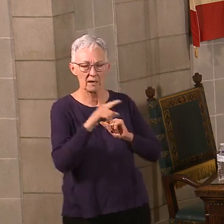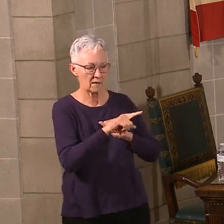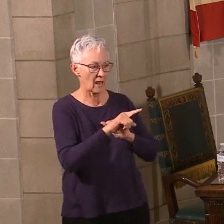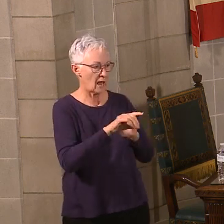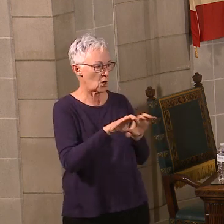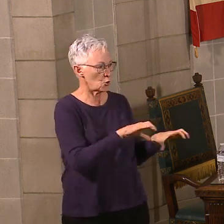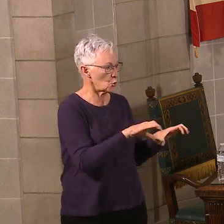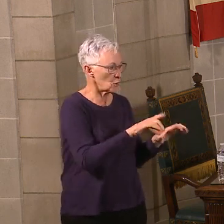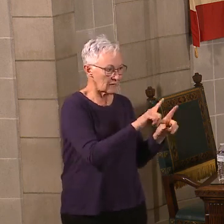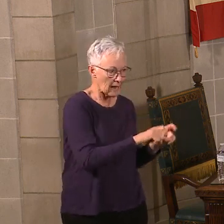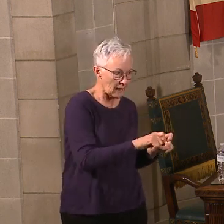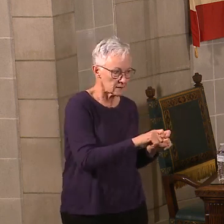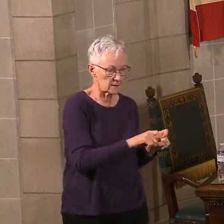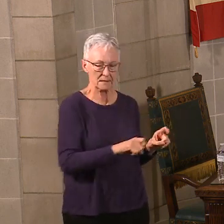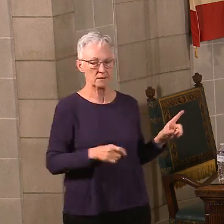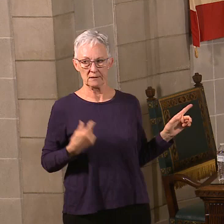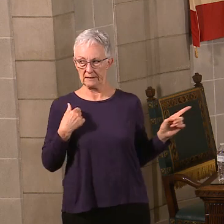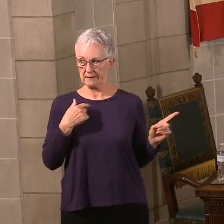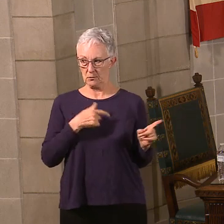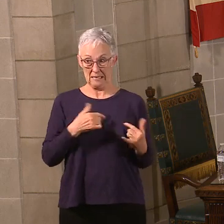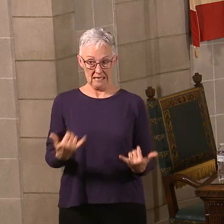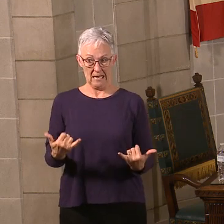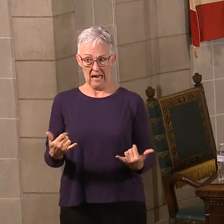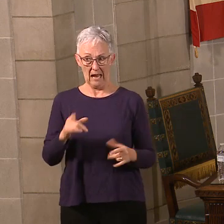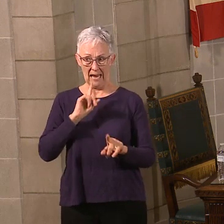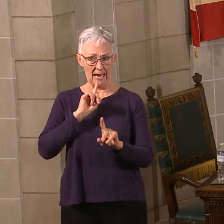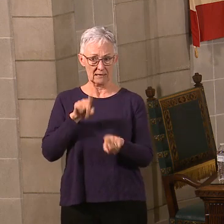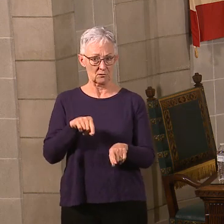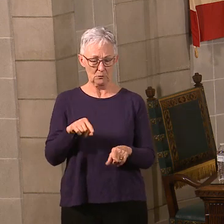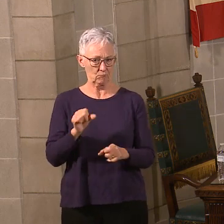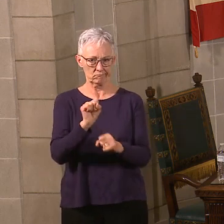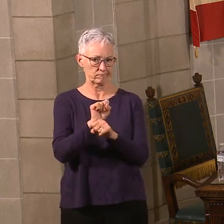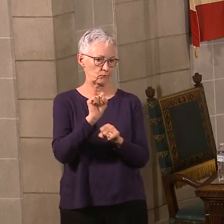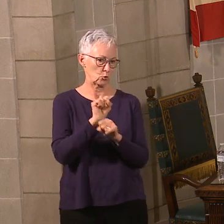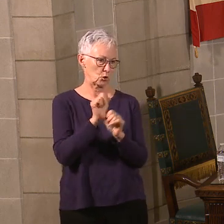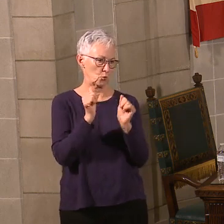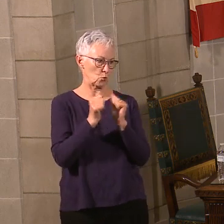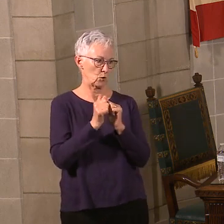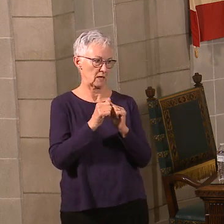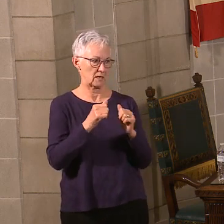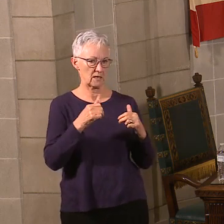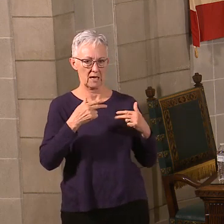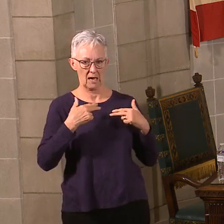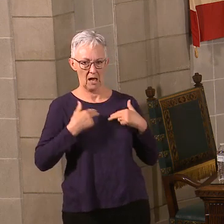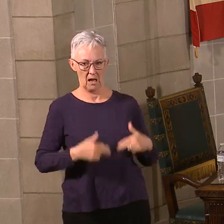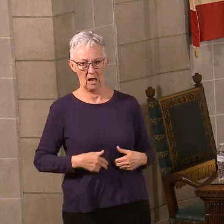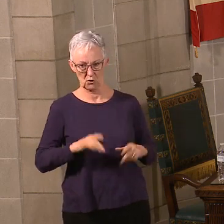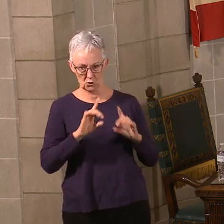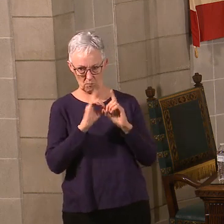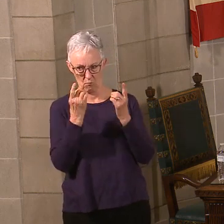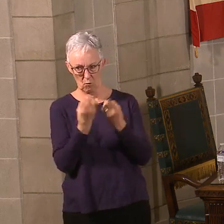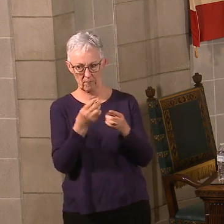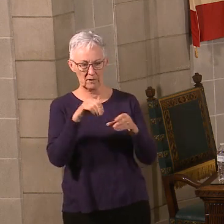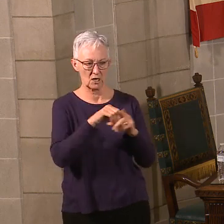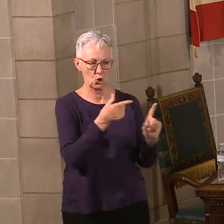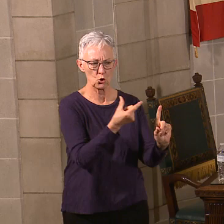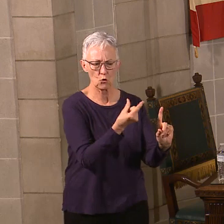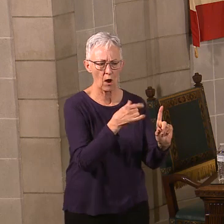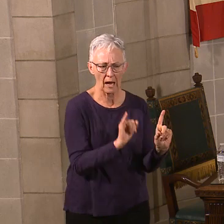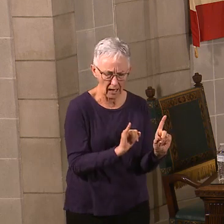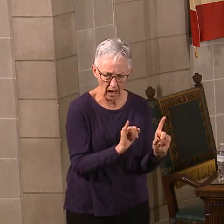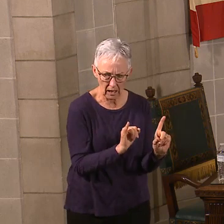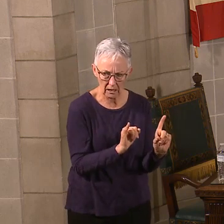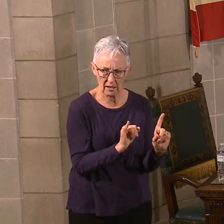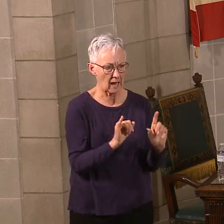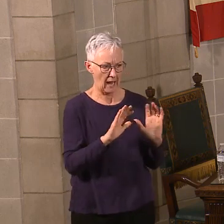Around testing, again, we're going to be working with Teresa Anderson, the local public health department person there, on what that additional testing will look